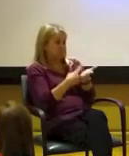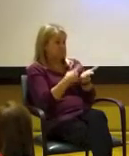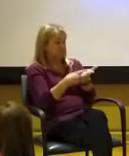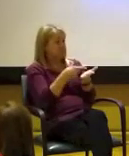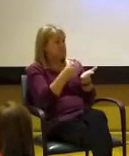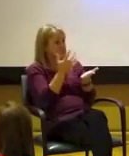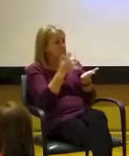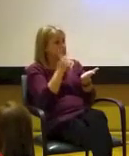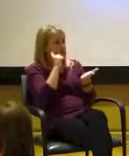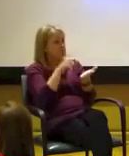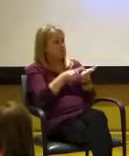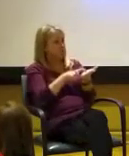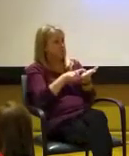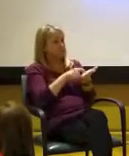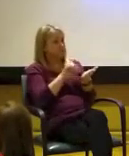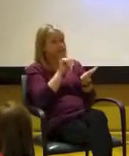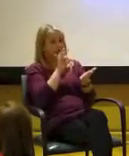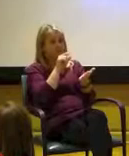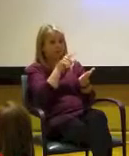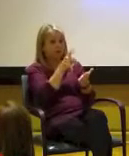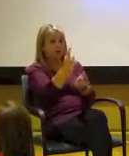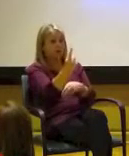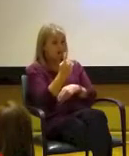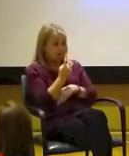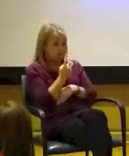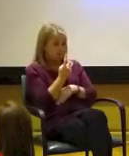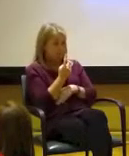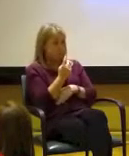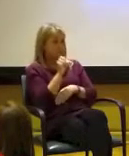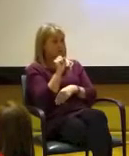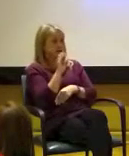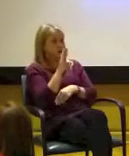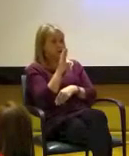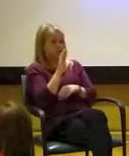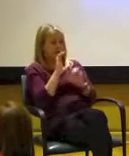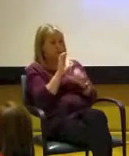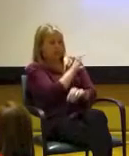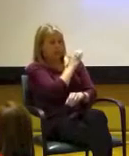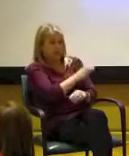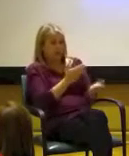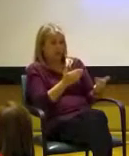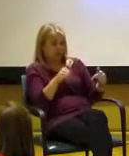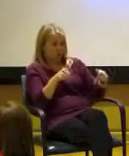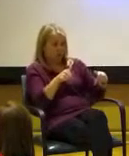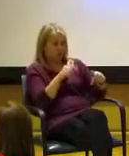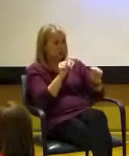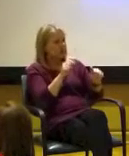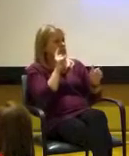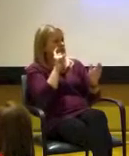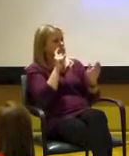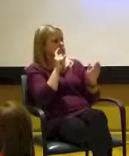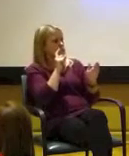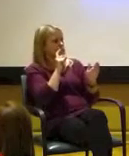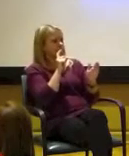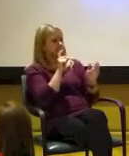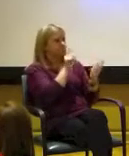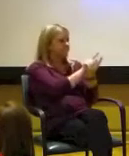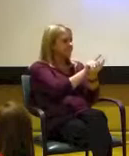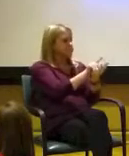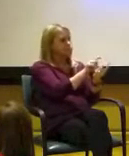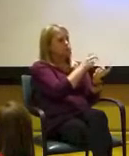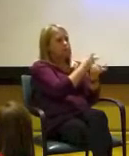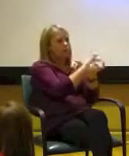As you know, if you come to, or when you come to the spinal the clinic, you can see the orthopedist,